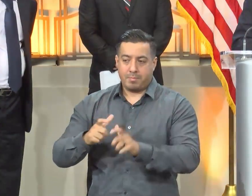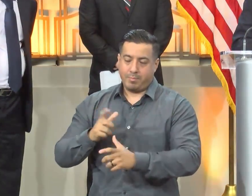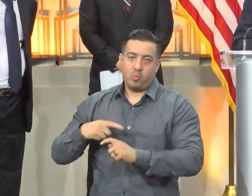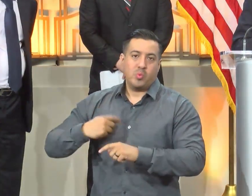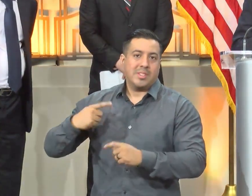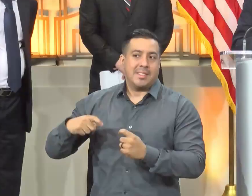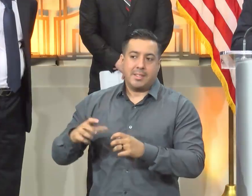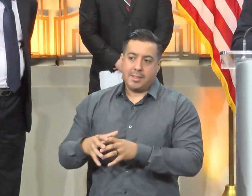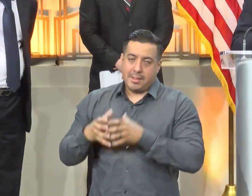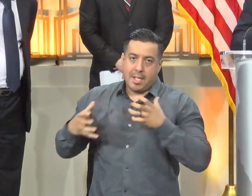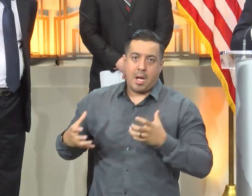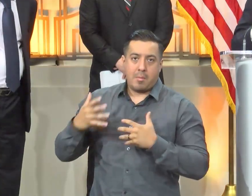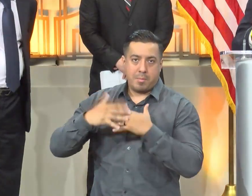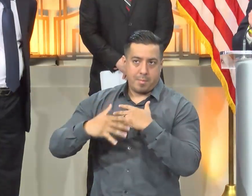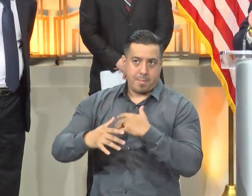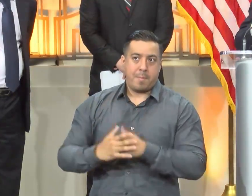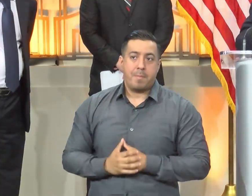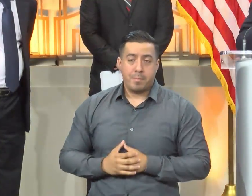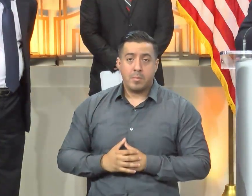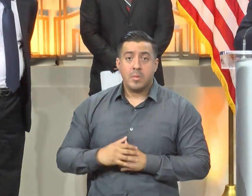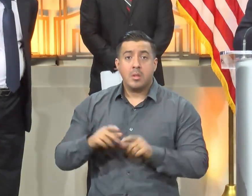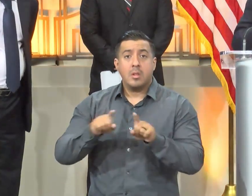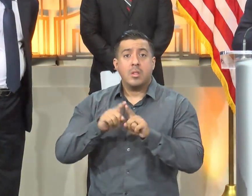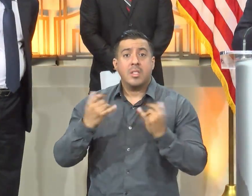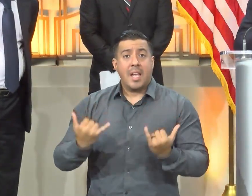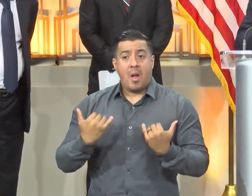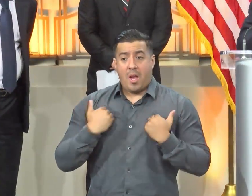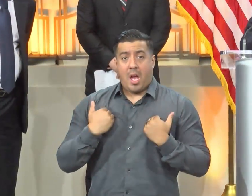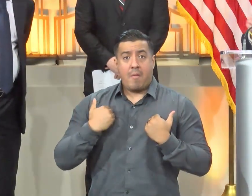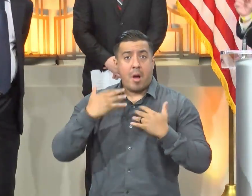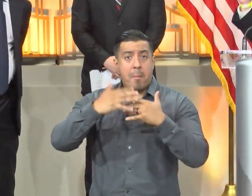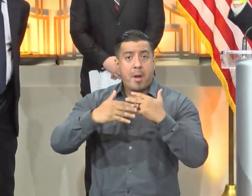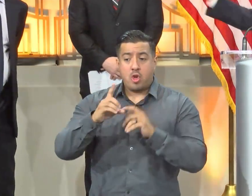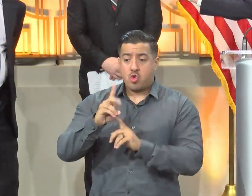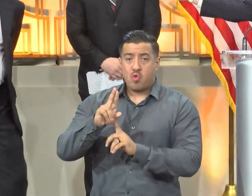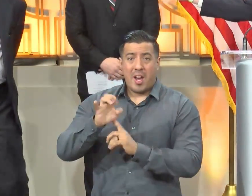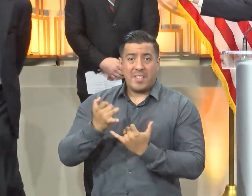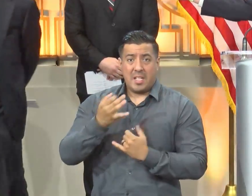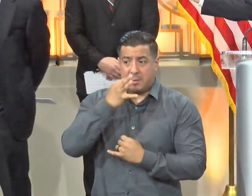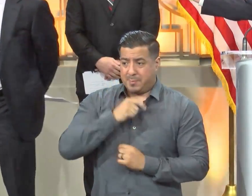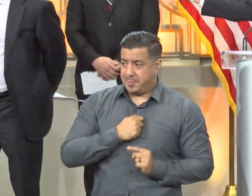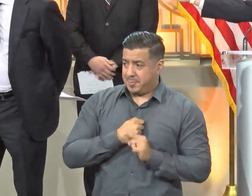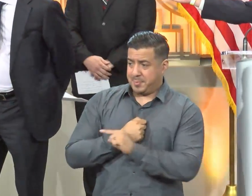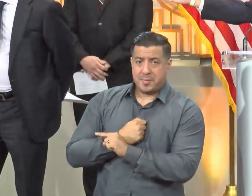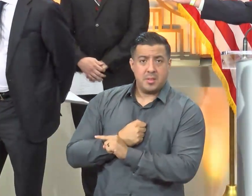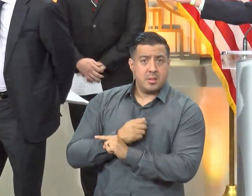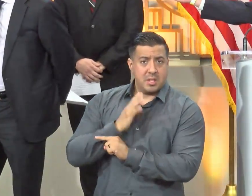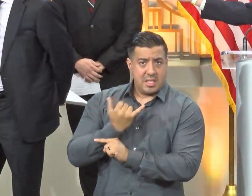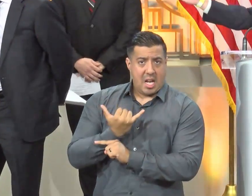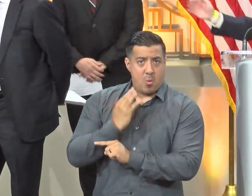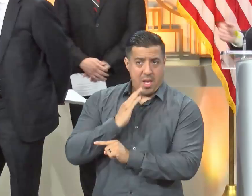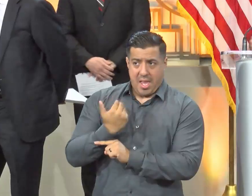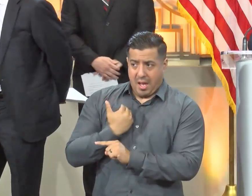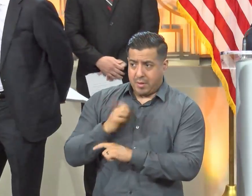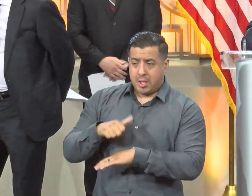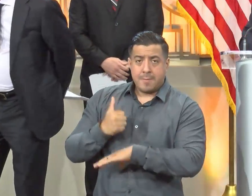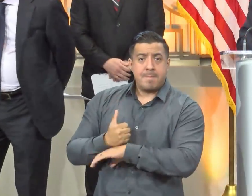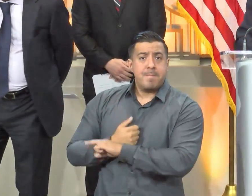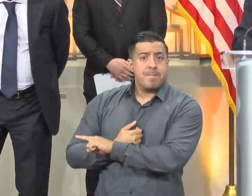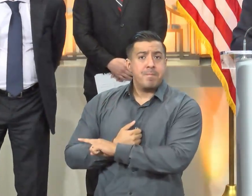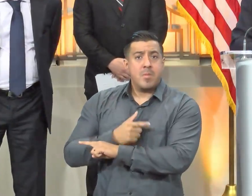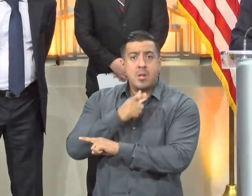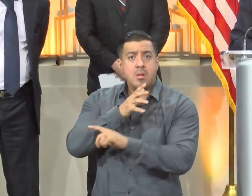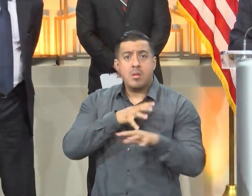And so one of the things I want to point out is that, we do have a blood drive occurring right here, right now, just feet off the side of the stage here, that's co-sponsored